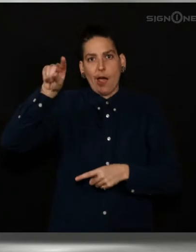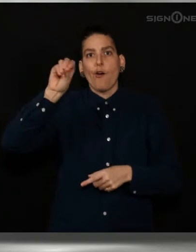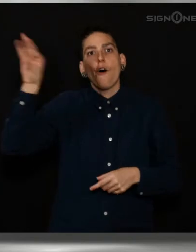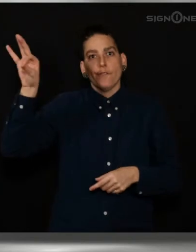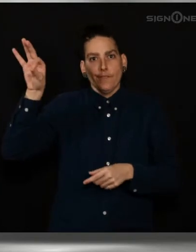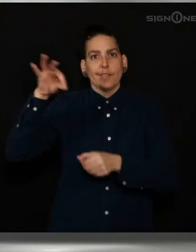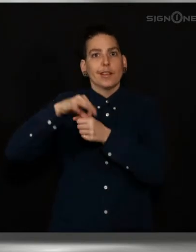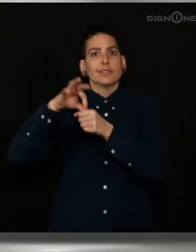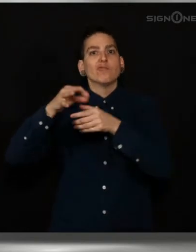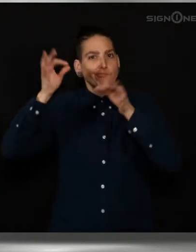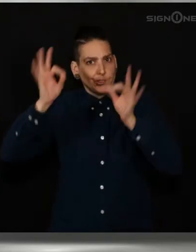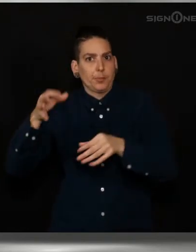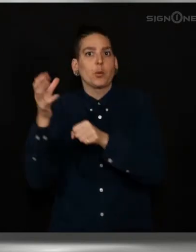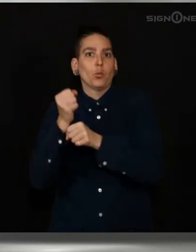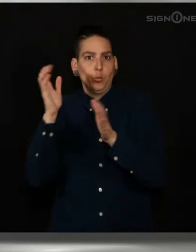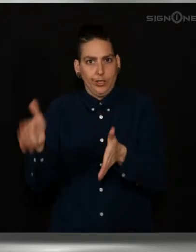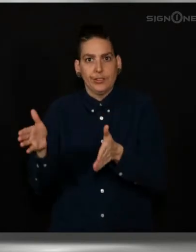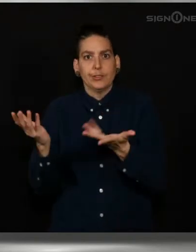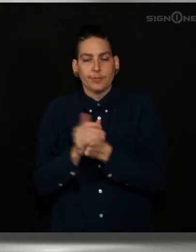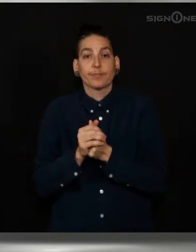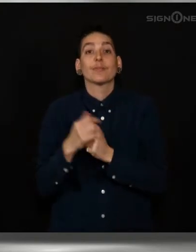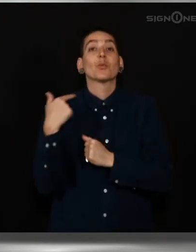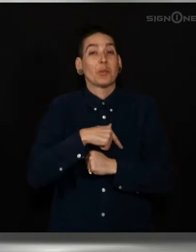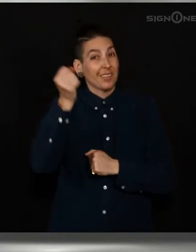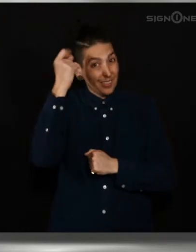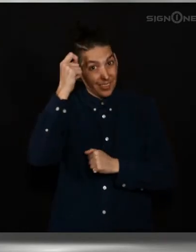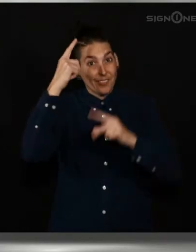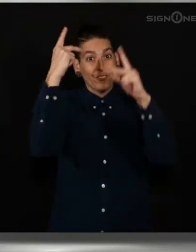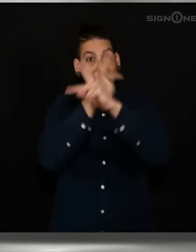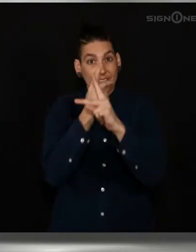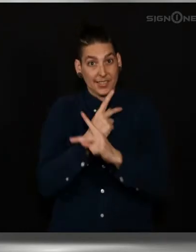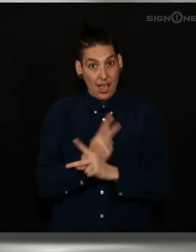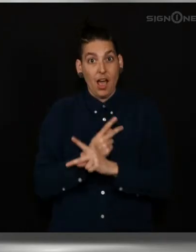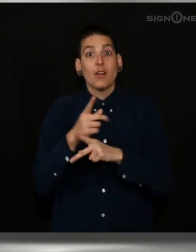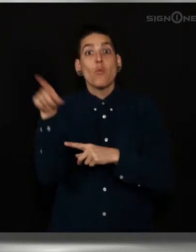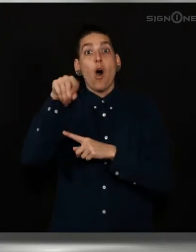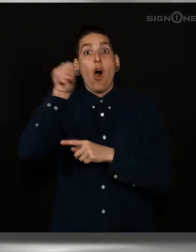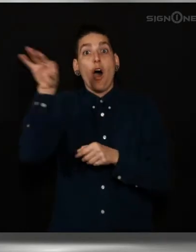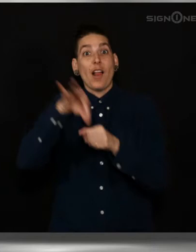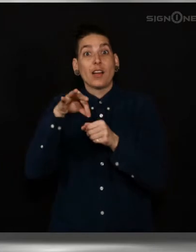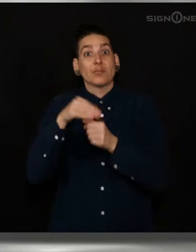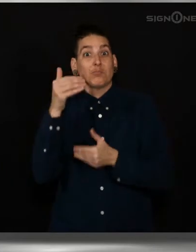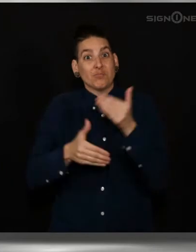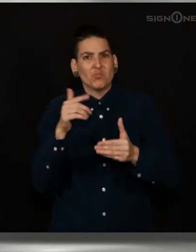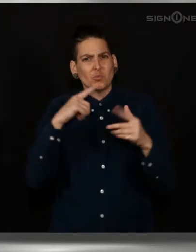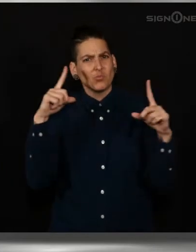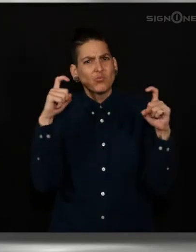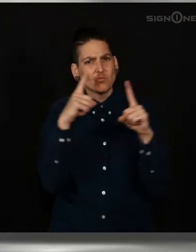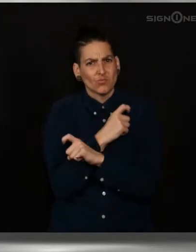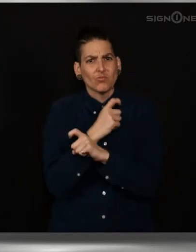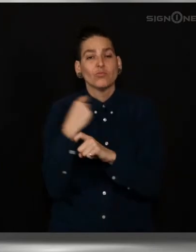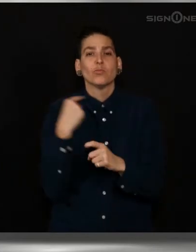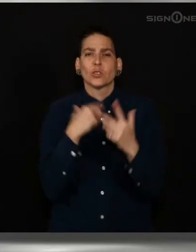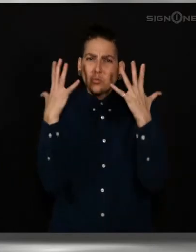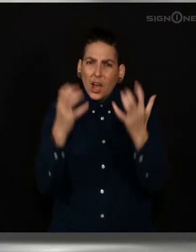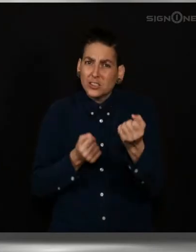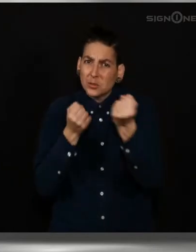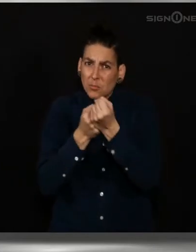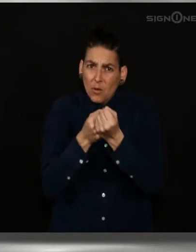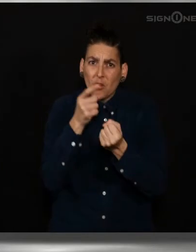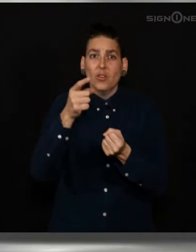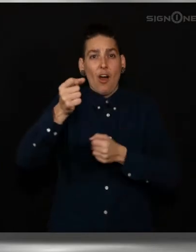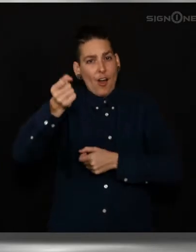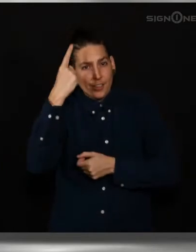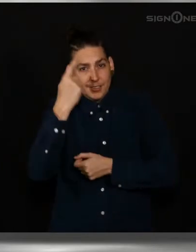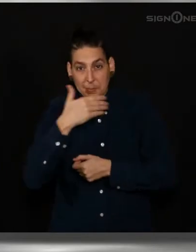runoff election process is complicated. We want to support you to better understand the process and make a plan to ensure you are ready and